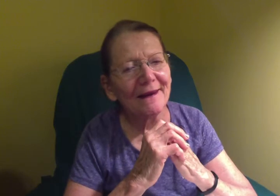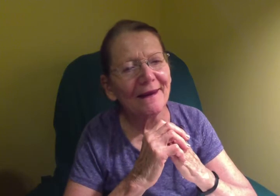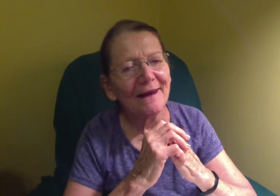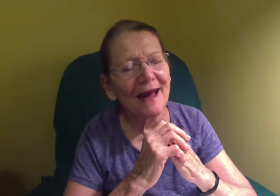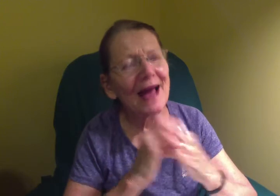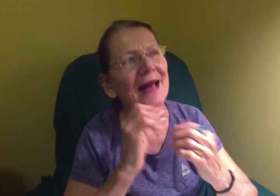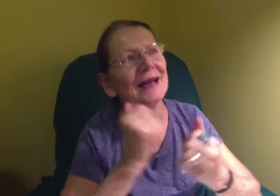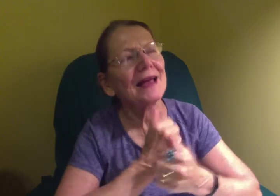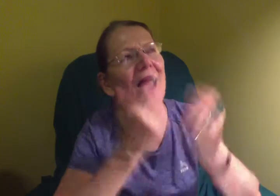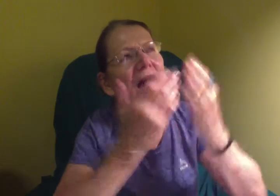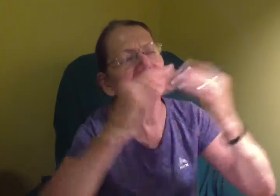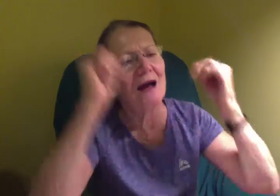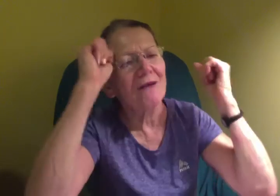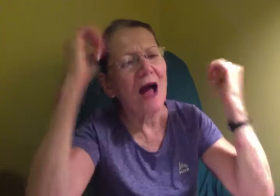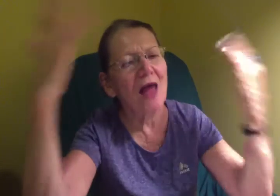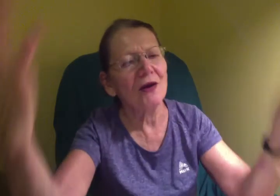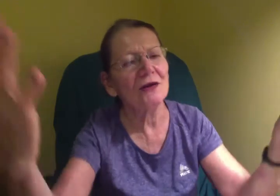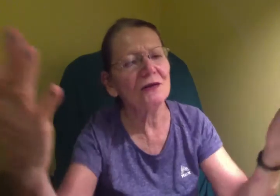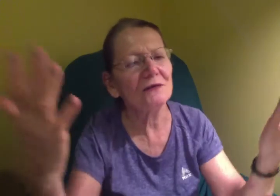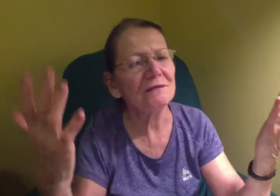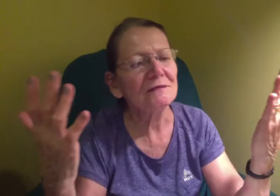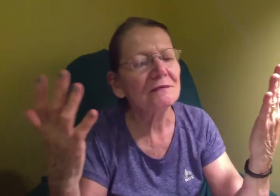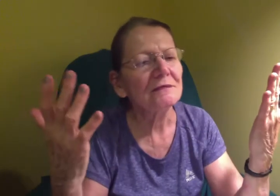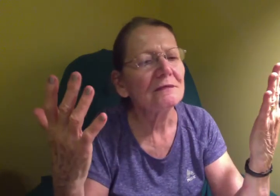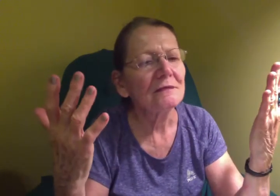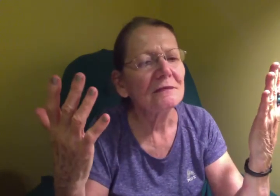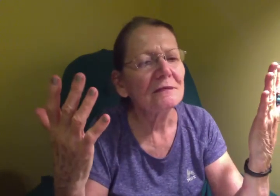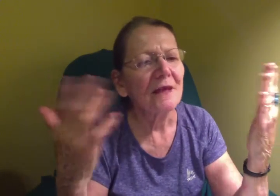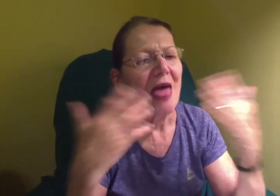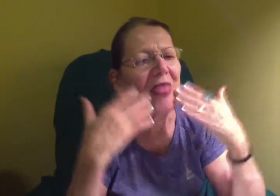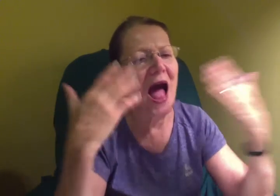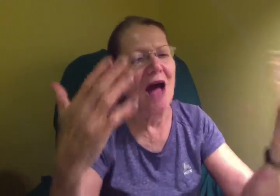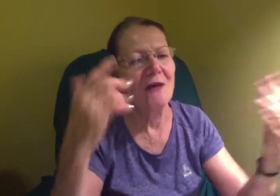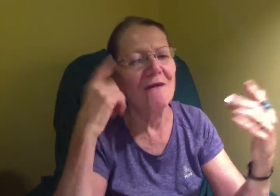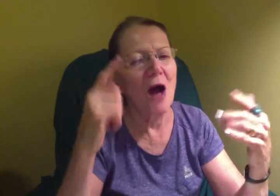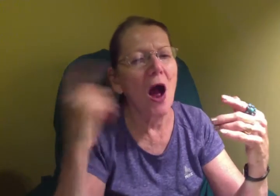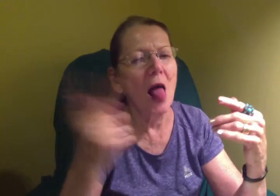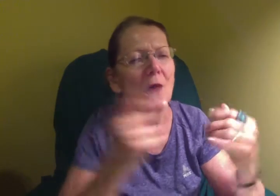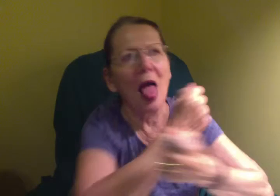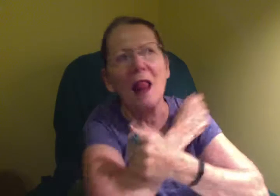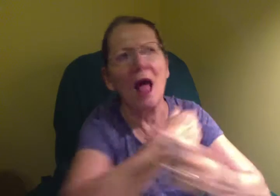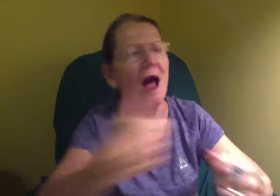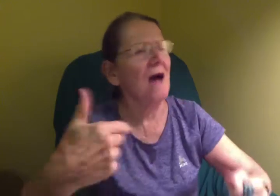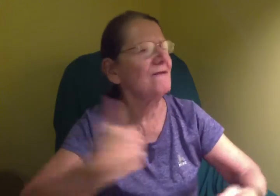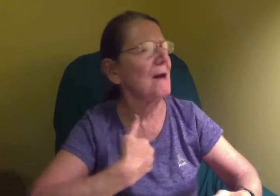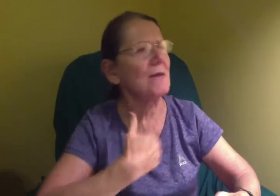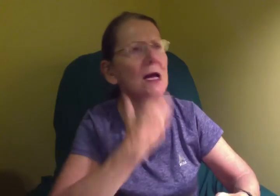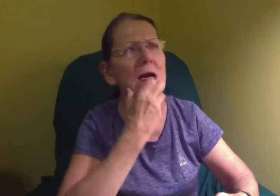And.... After that time I was here.